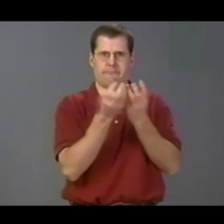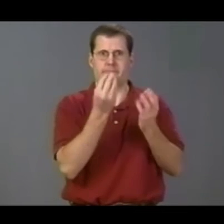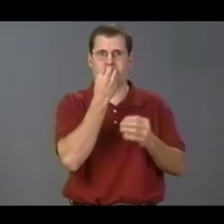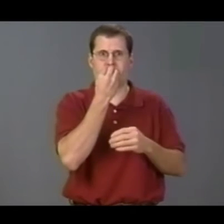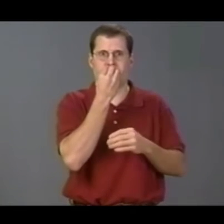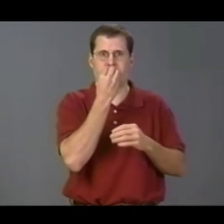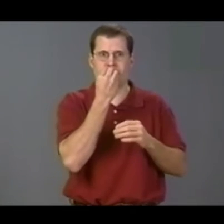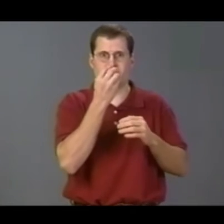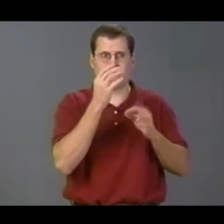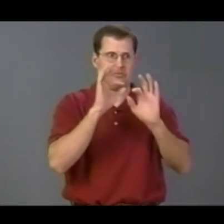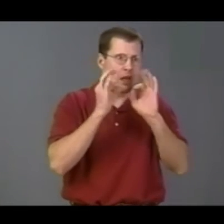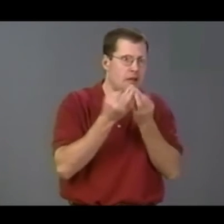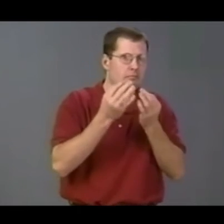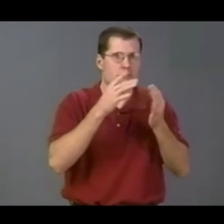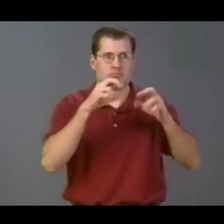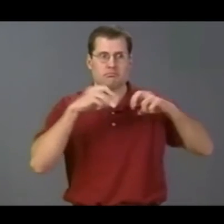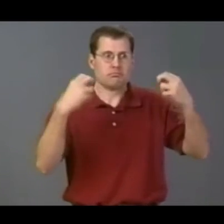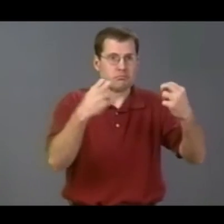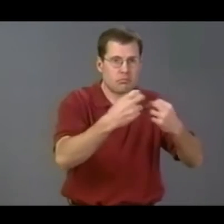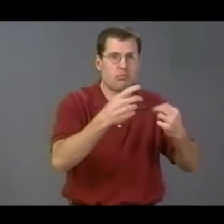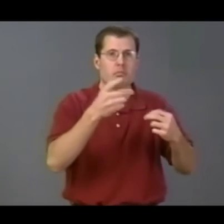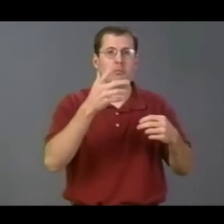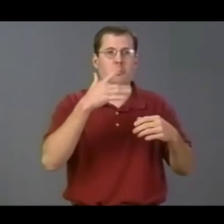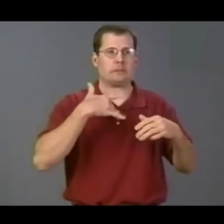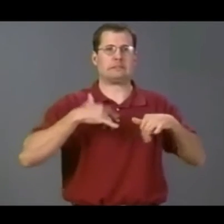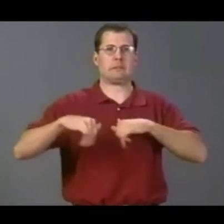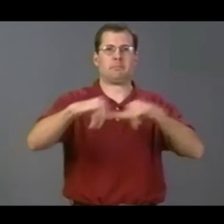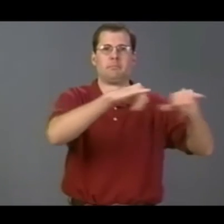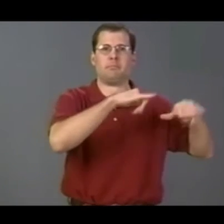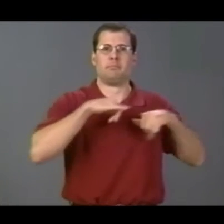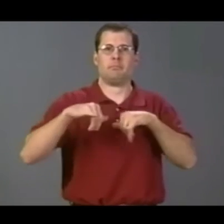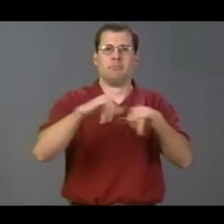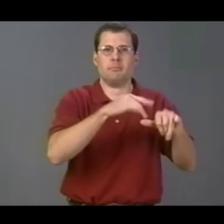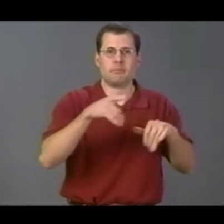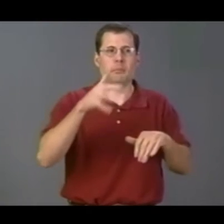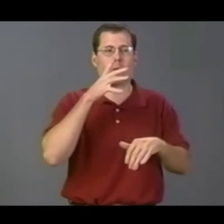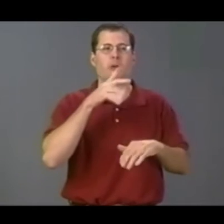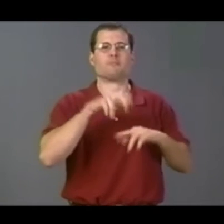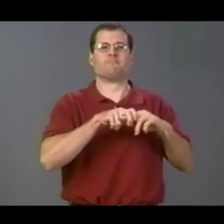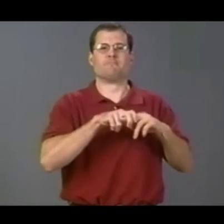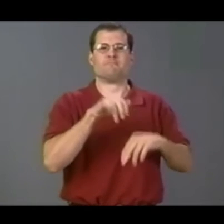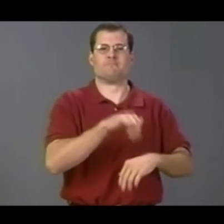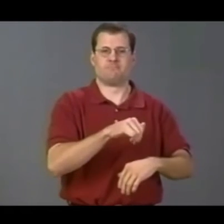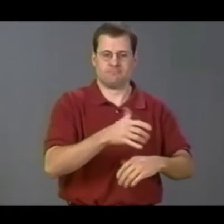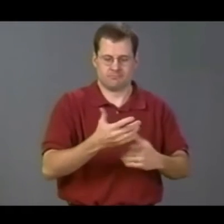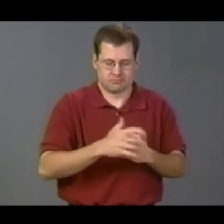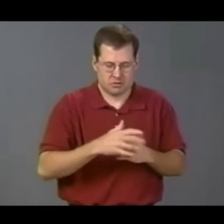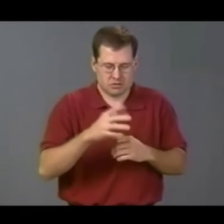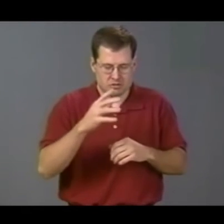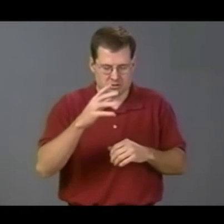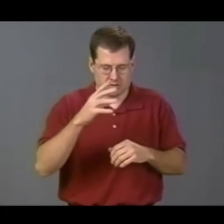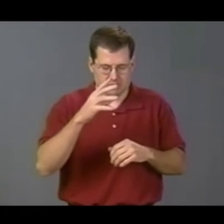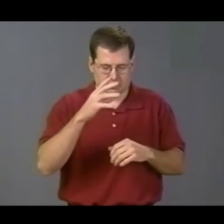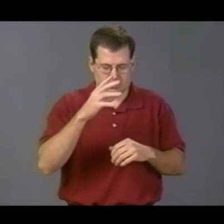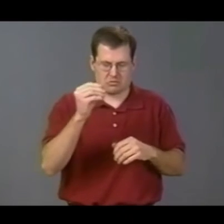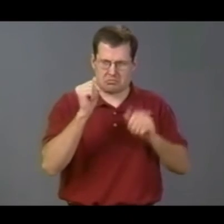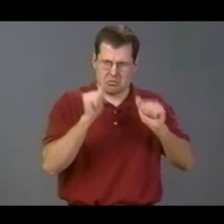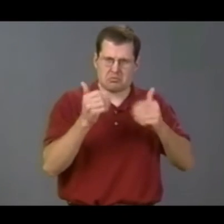It's also important to have everybody in the family eating together, sitting around, everybody doing the same thing.